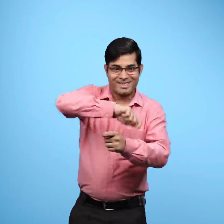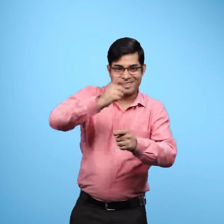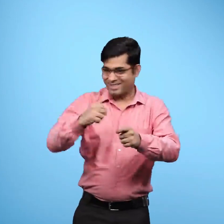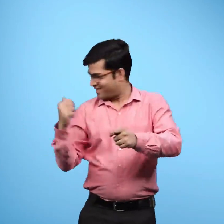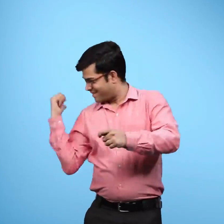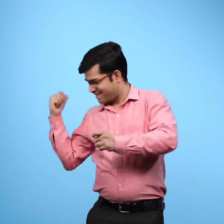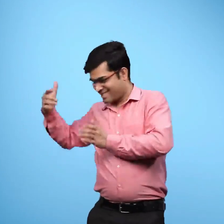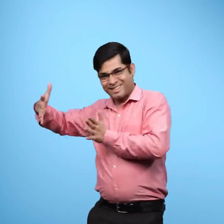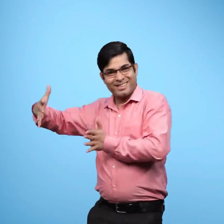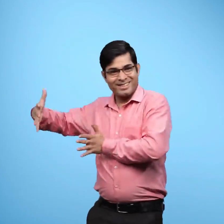bullock cart,